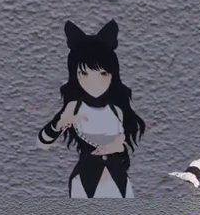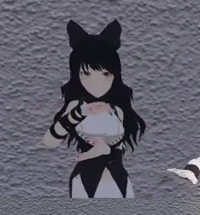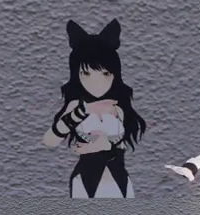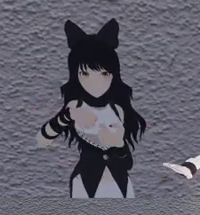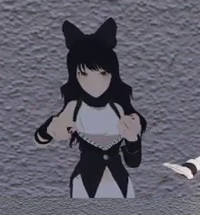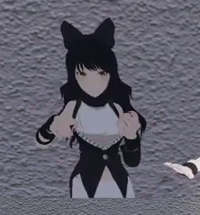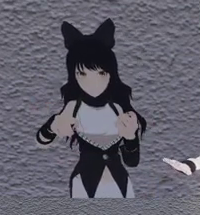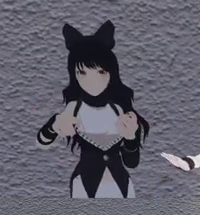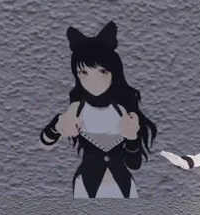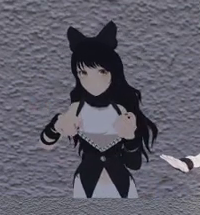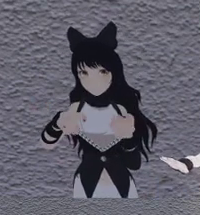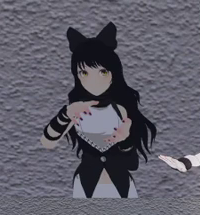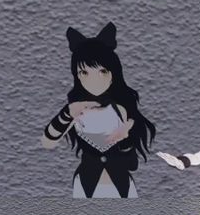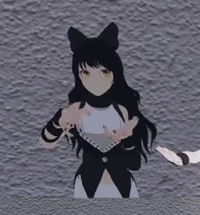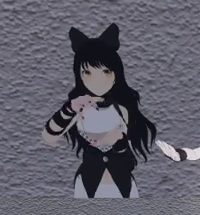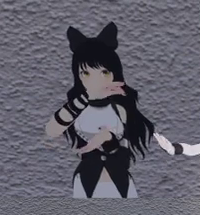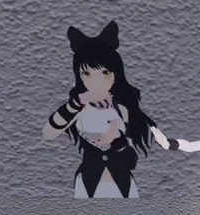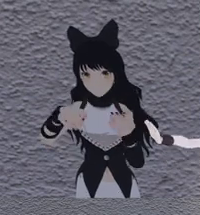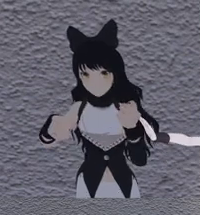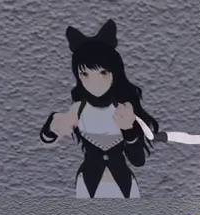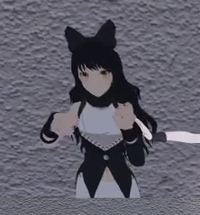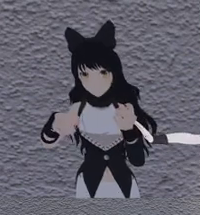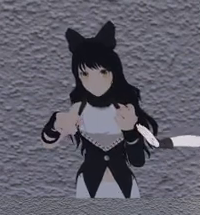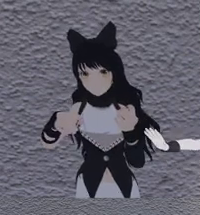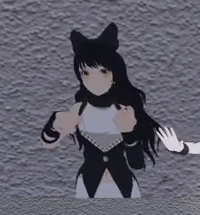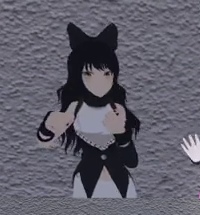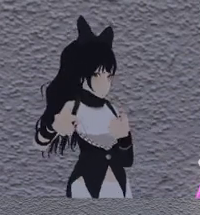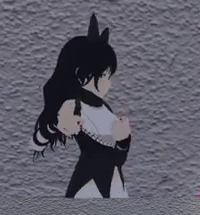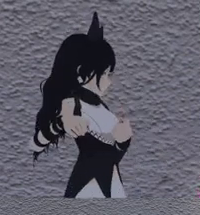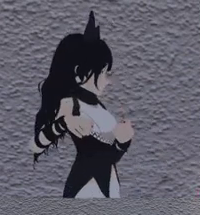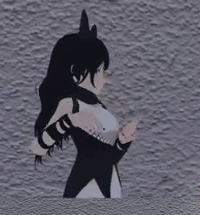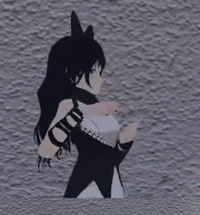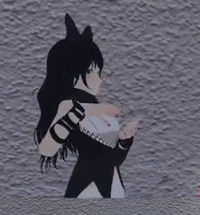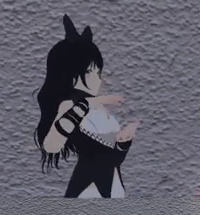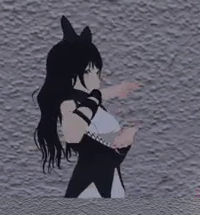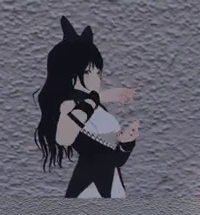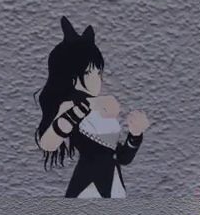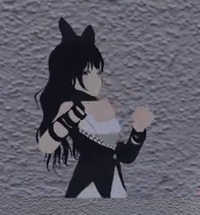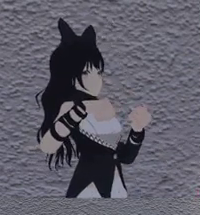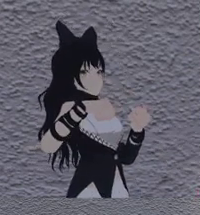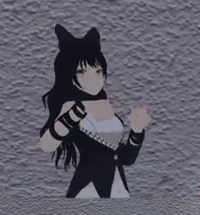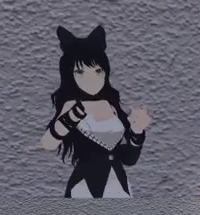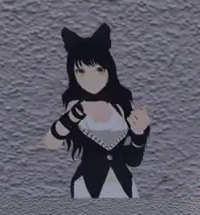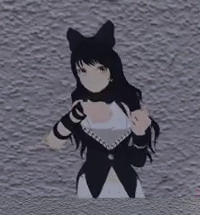Now, what's this sign? Damage. Damaged.